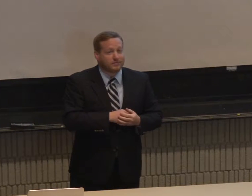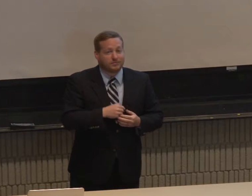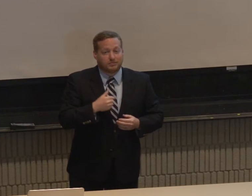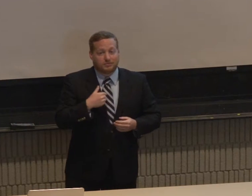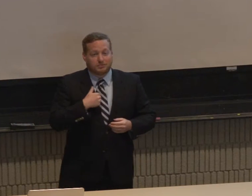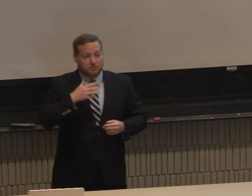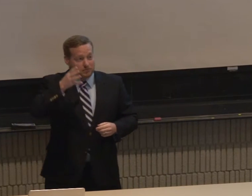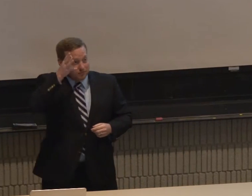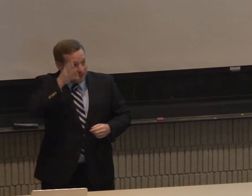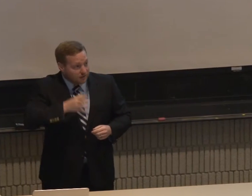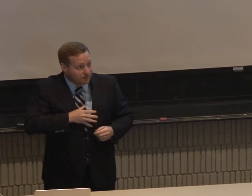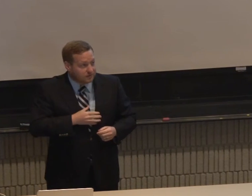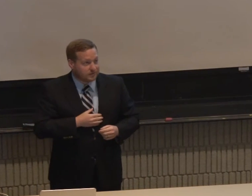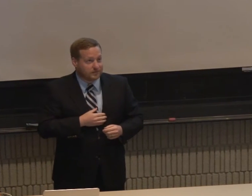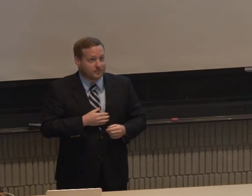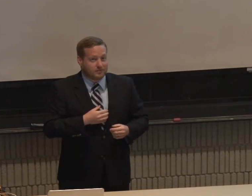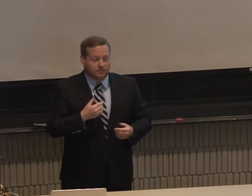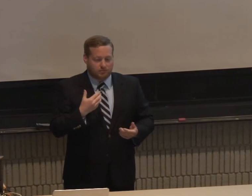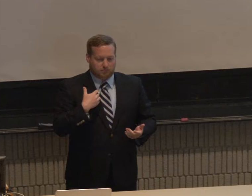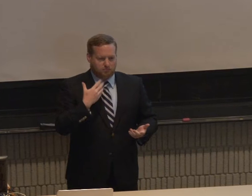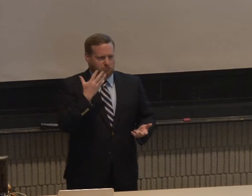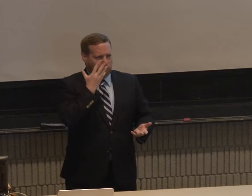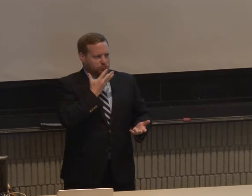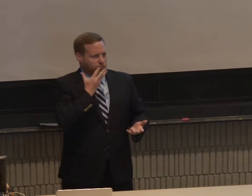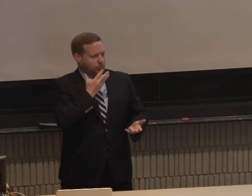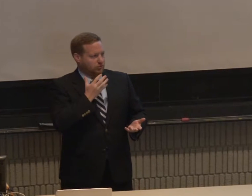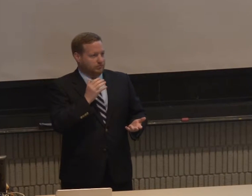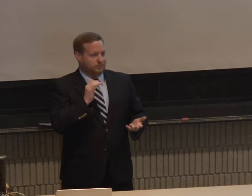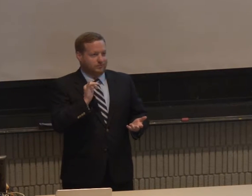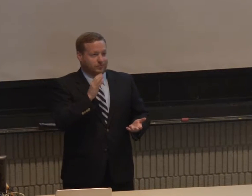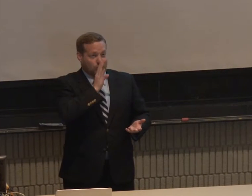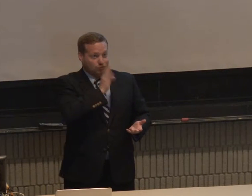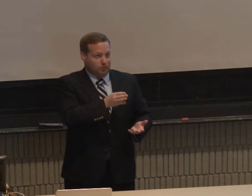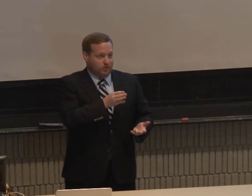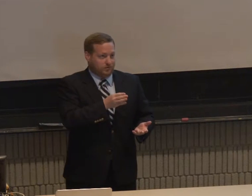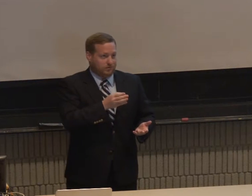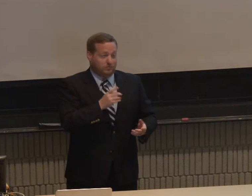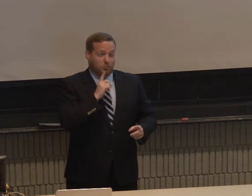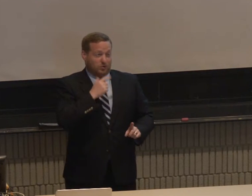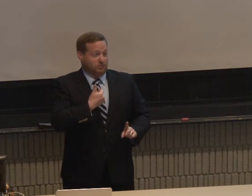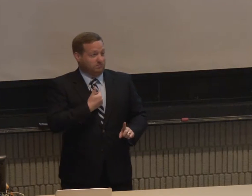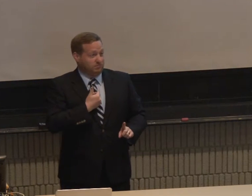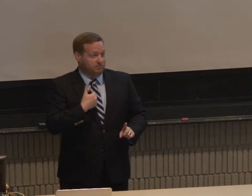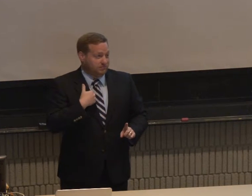as well. Not to mention the more obvious parts of privilege. I'm a white, straight male.